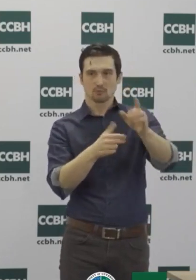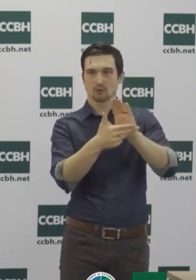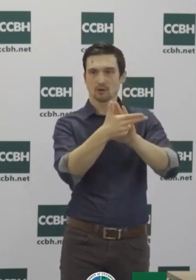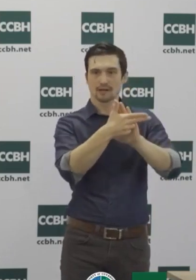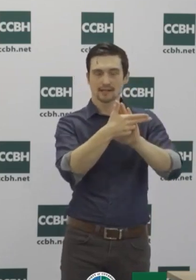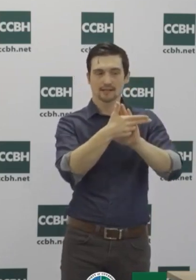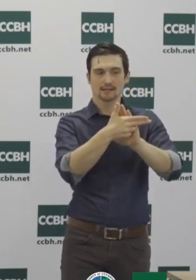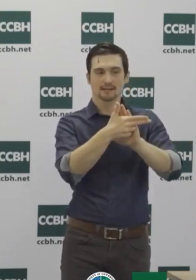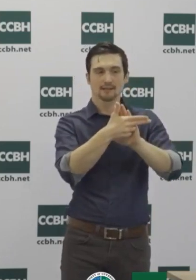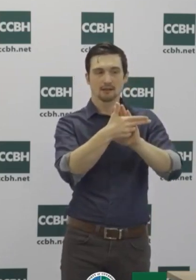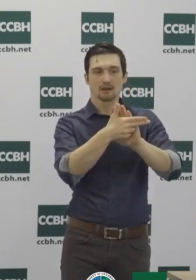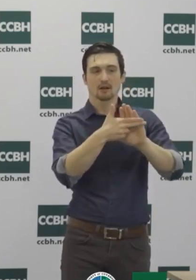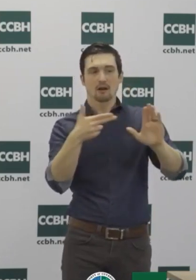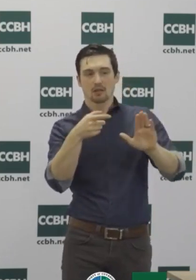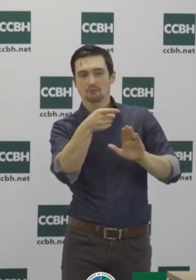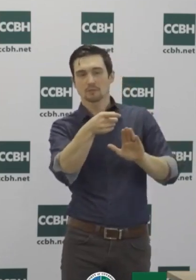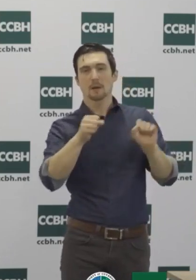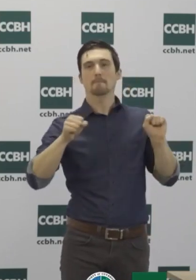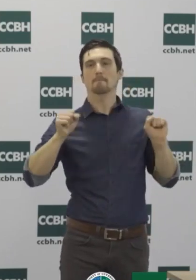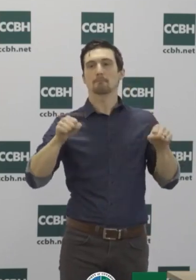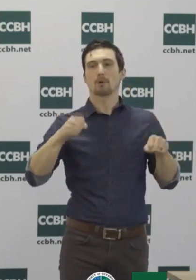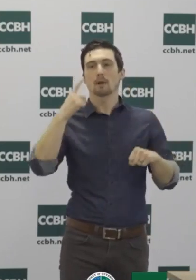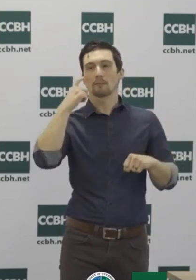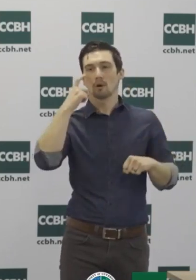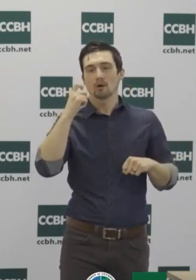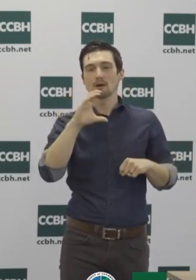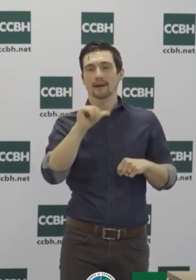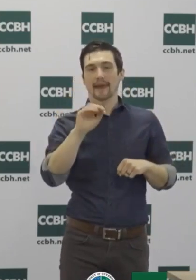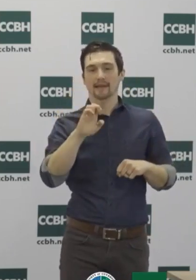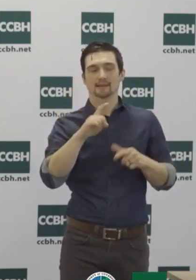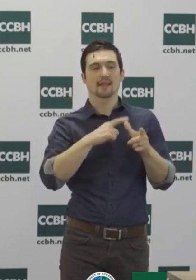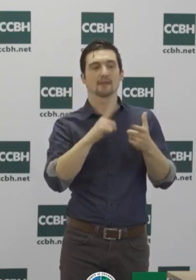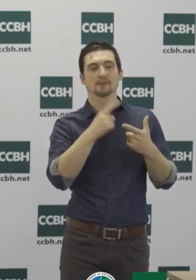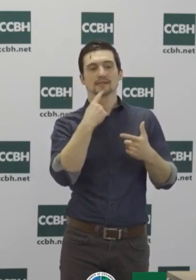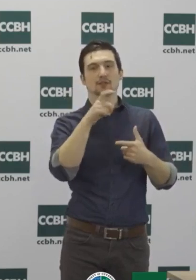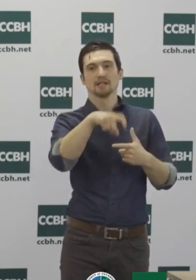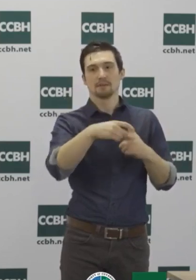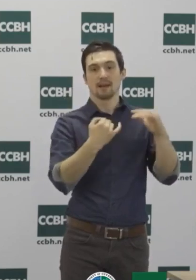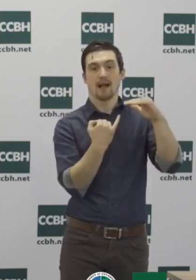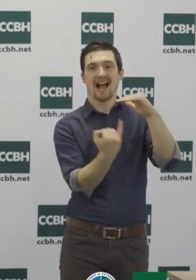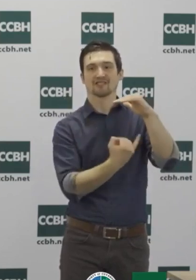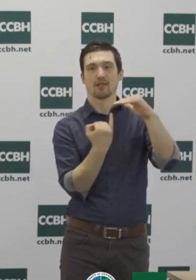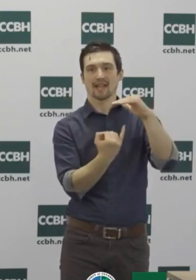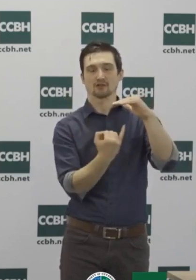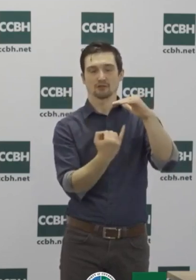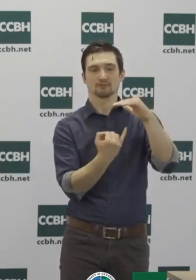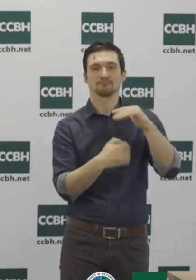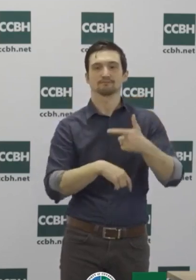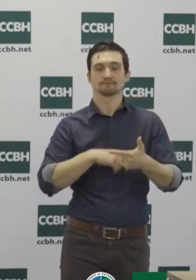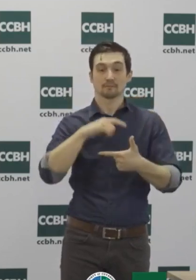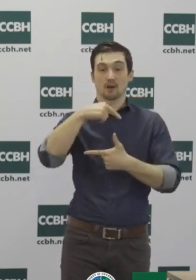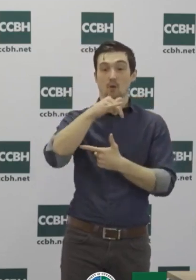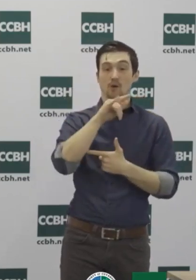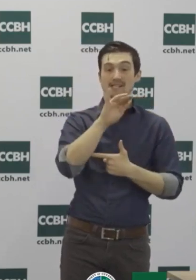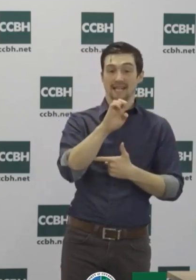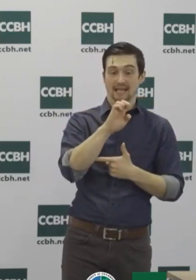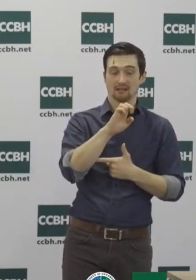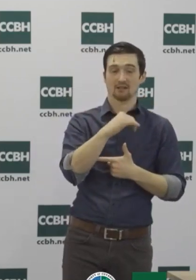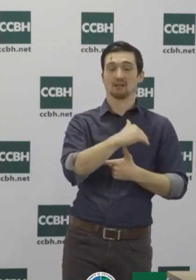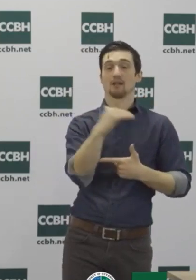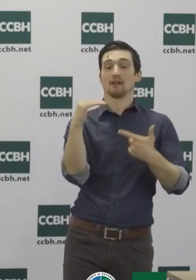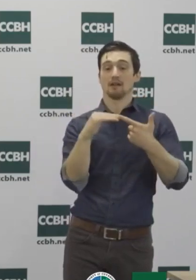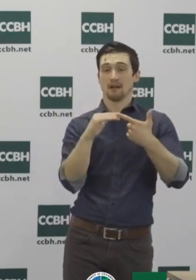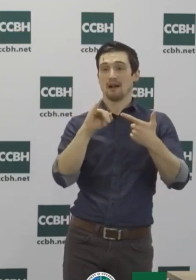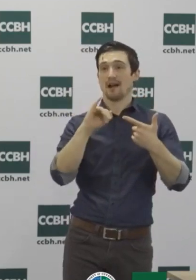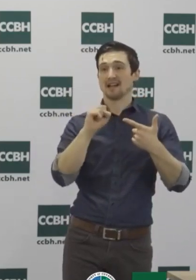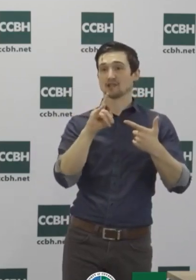to be a probable case, and we will place those folks in isolation. So isolation is for people who are ill,